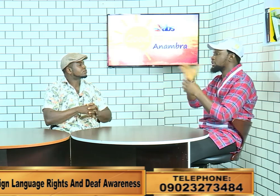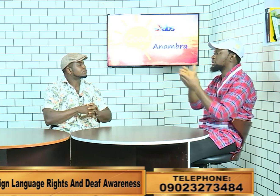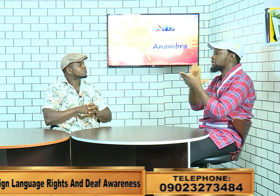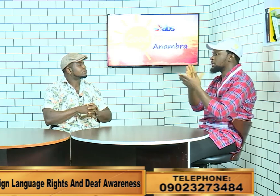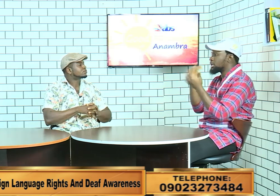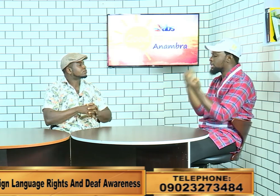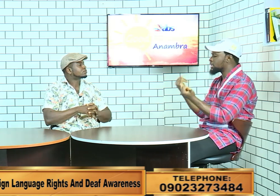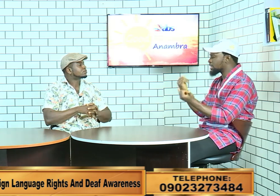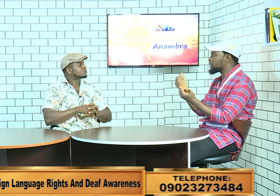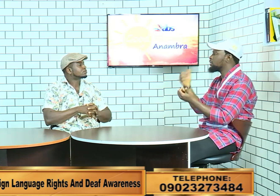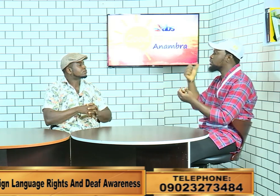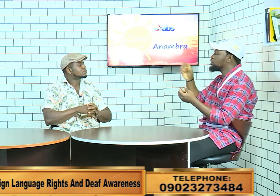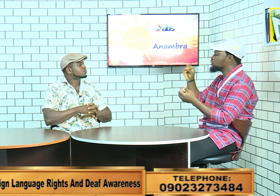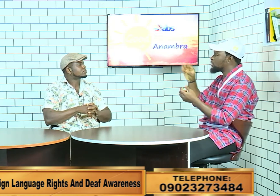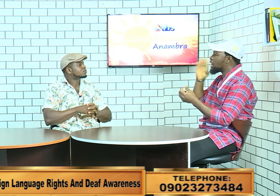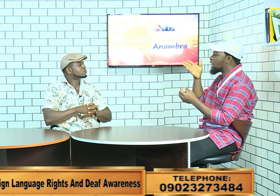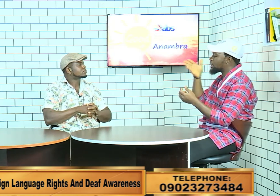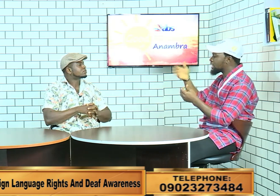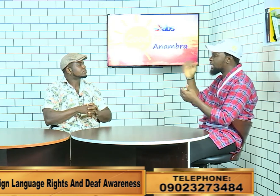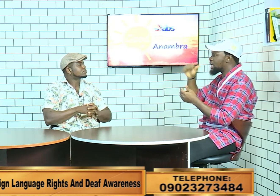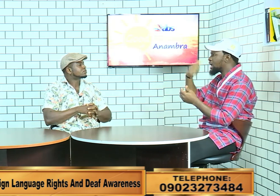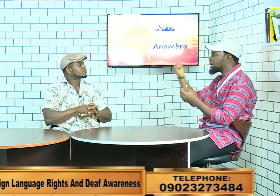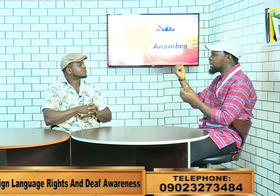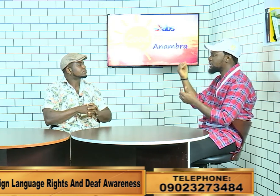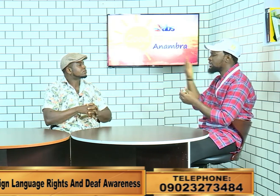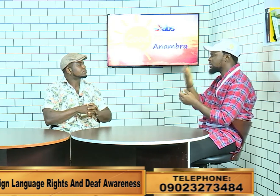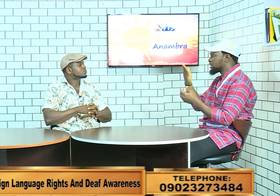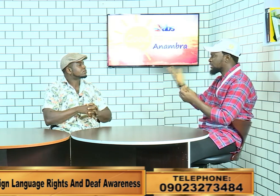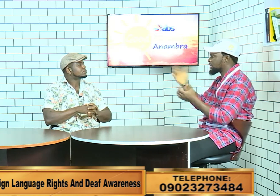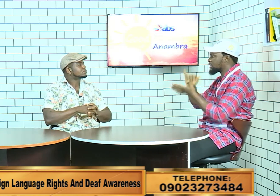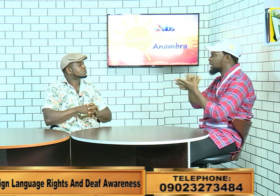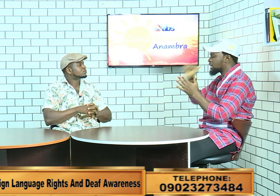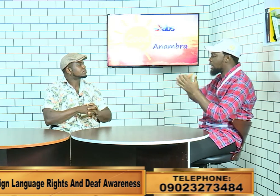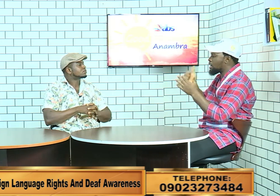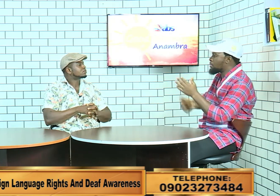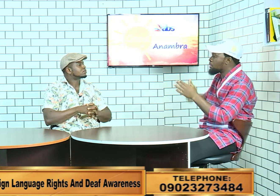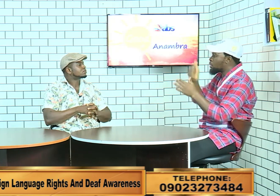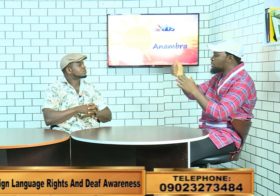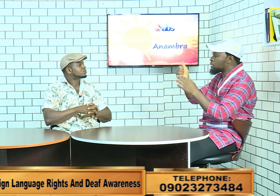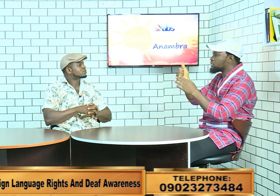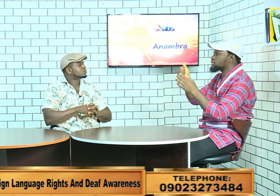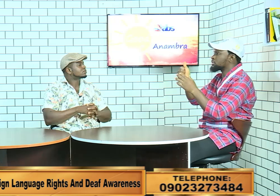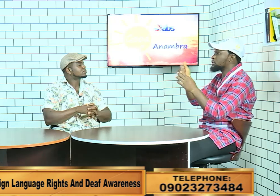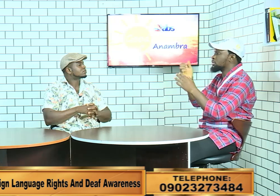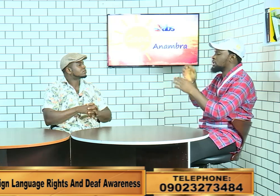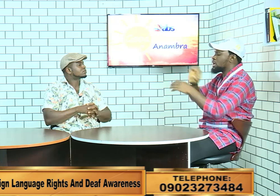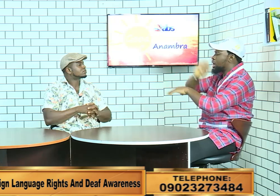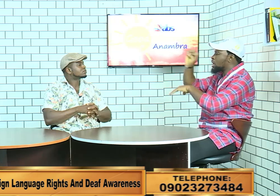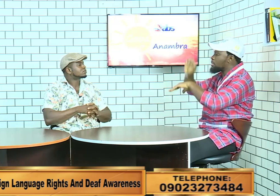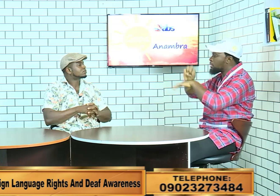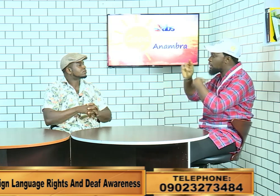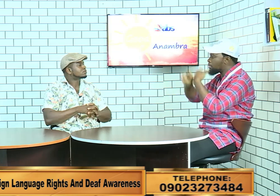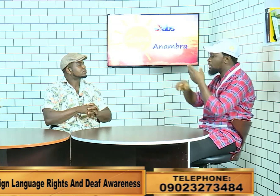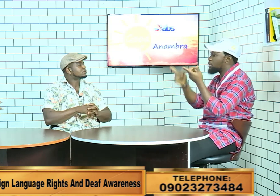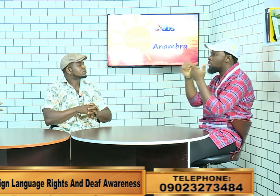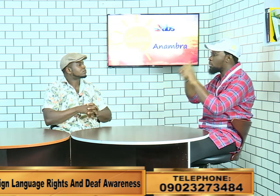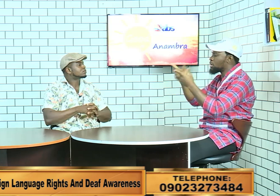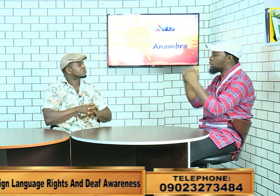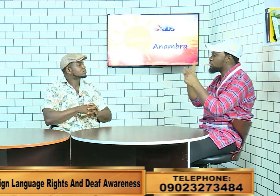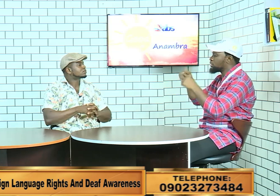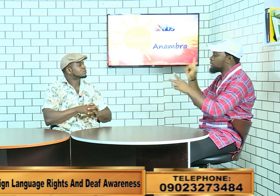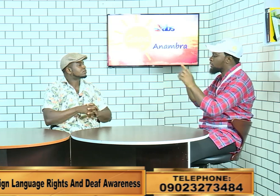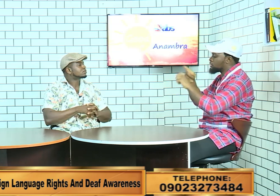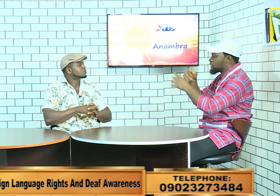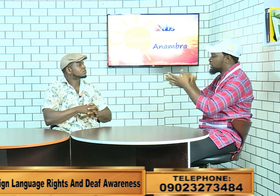now. So are there things, initiatives that can promote employment and inclusiveness when it comes to people from this